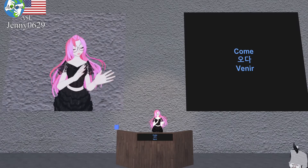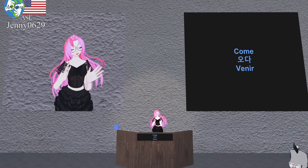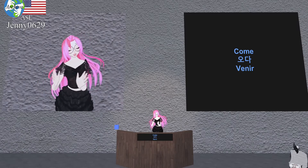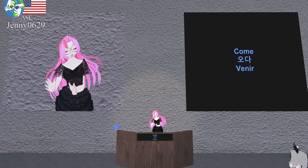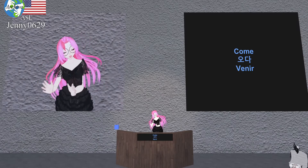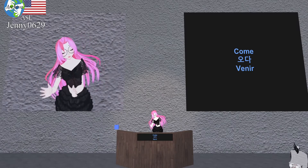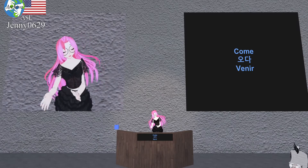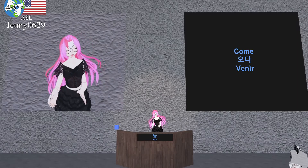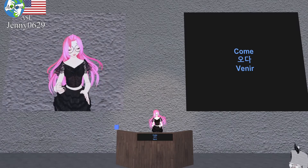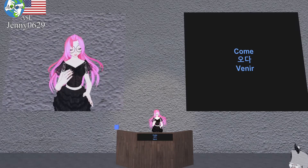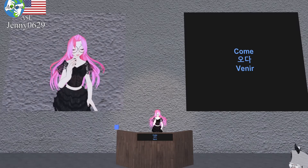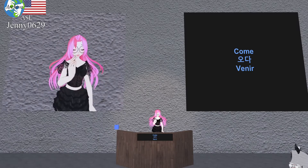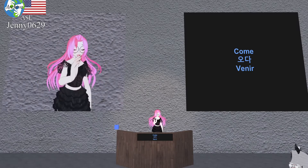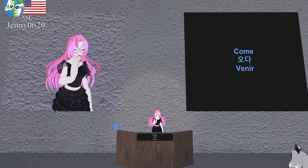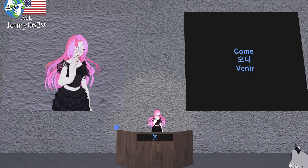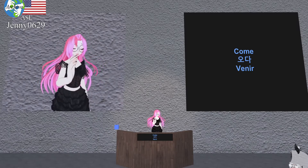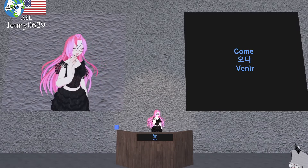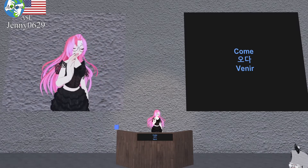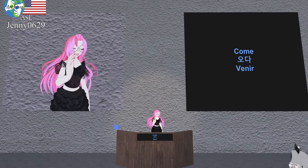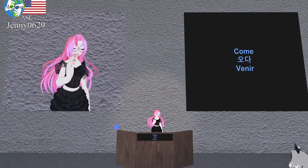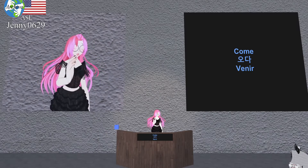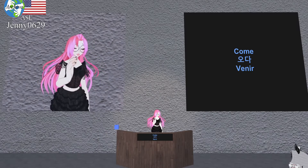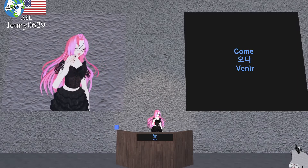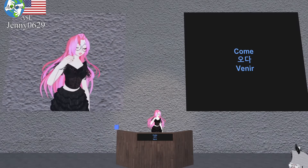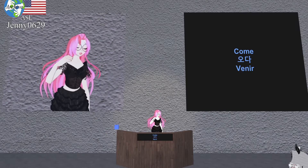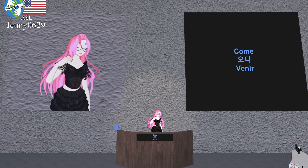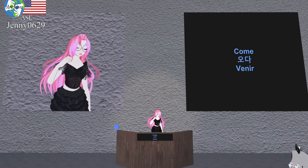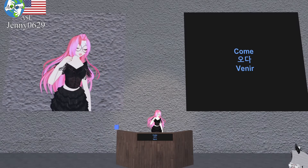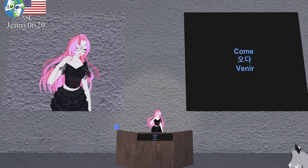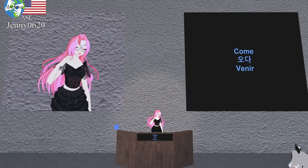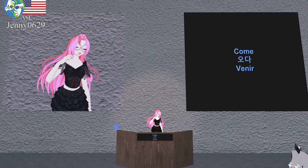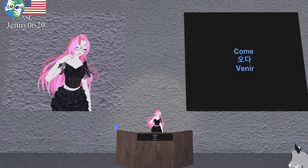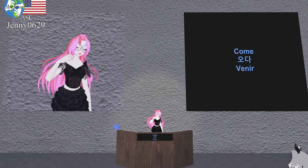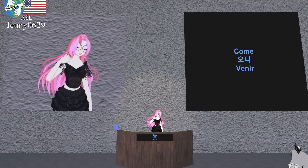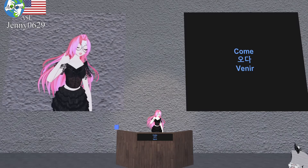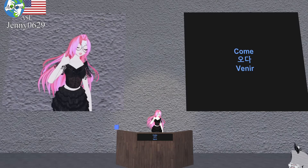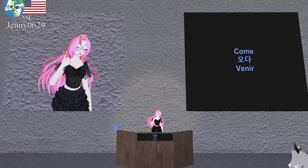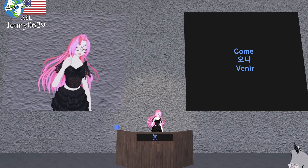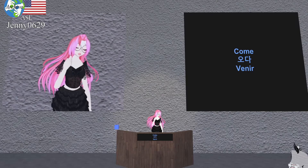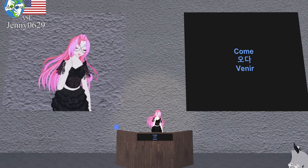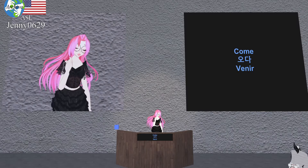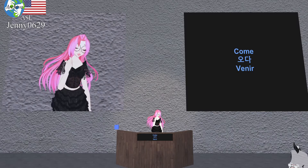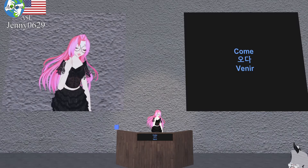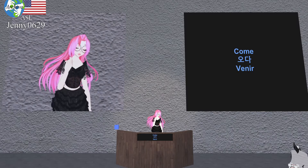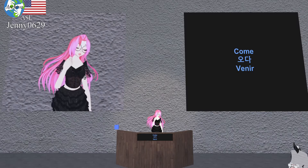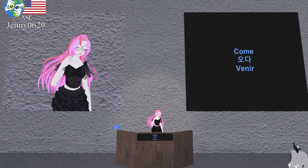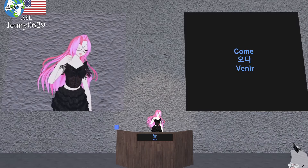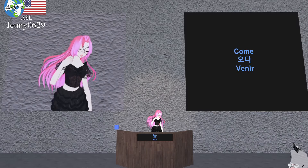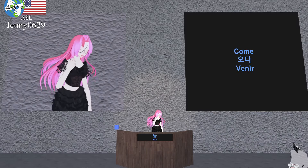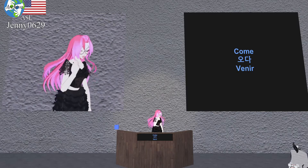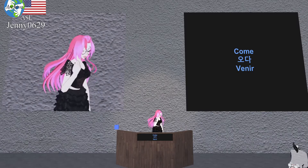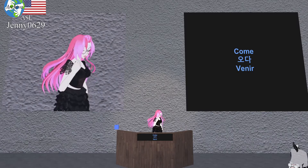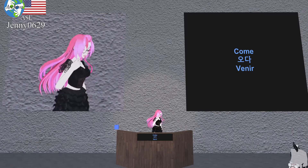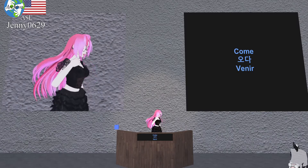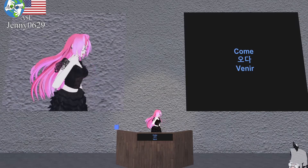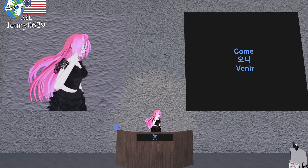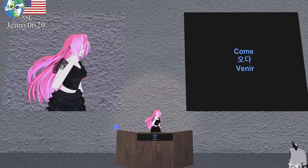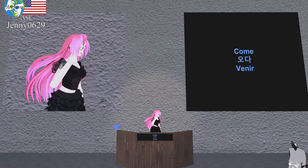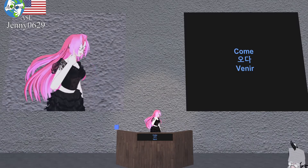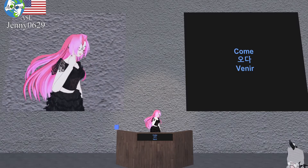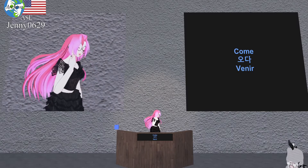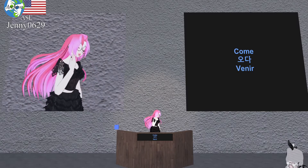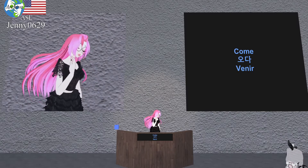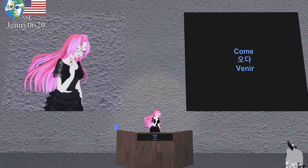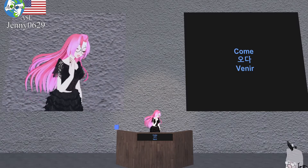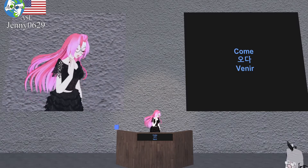chin. Shy is you're going to have either a relaxed or a thumbs up, and it starts here, and then you're just going to turn that wrist right on your